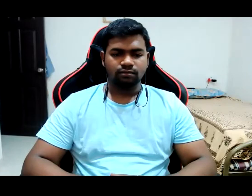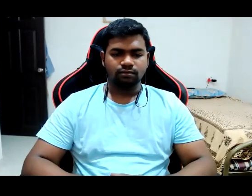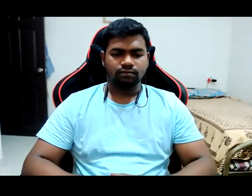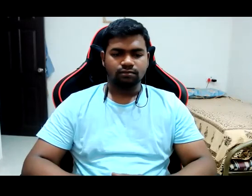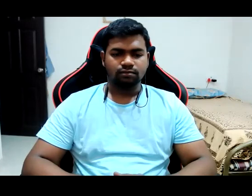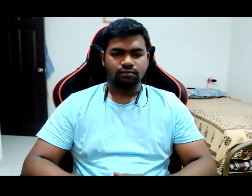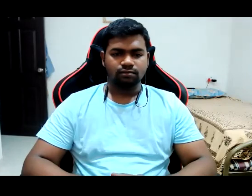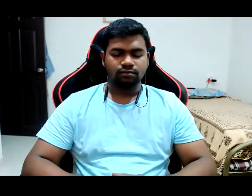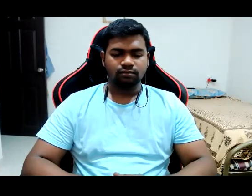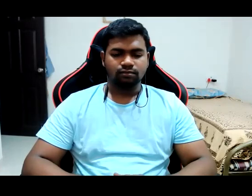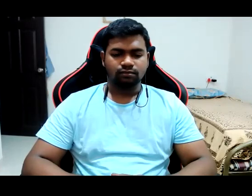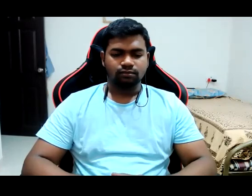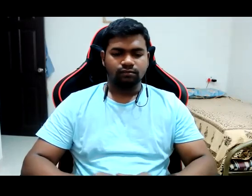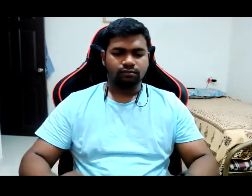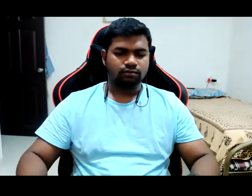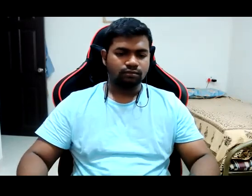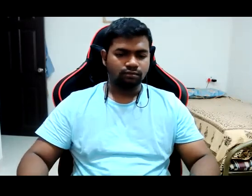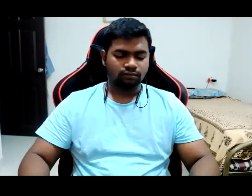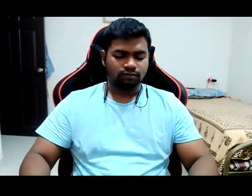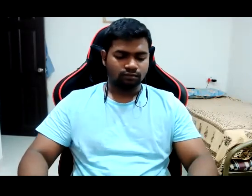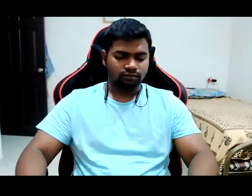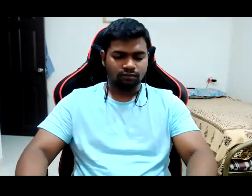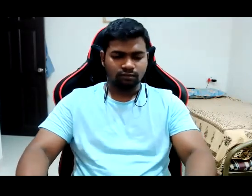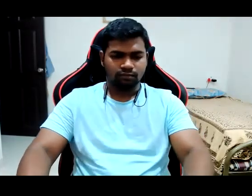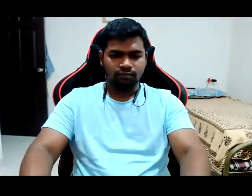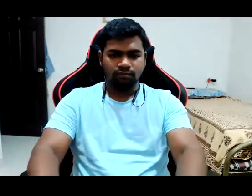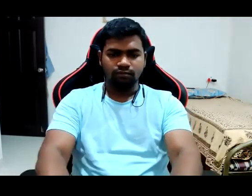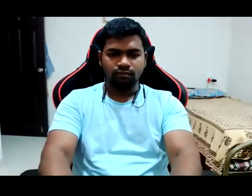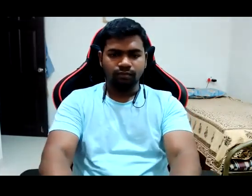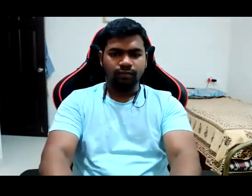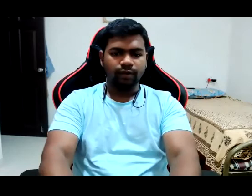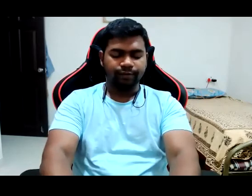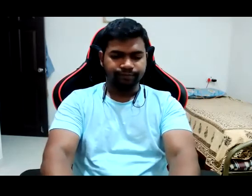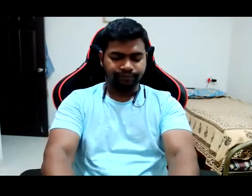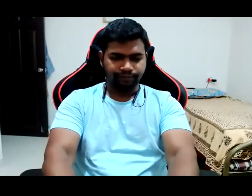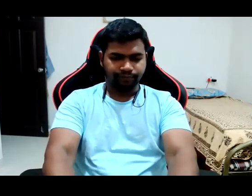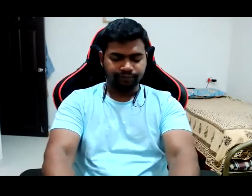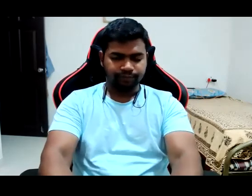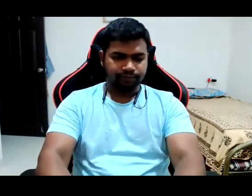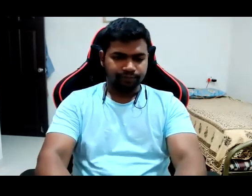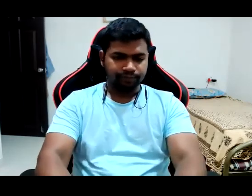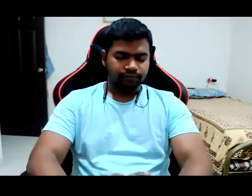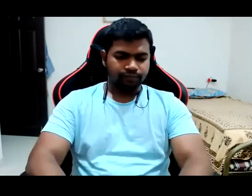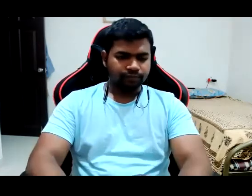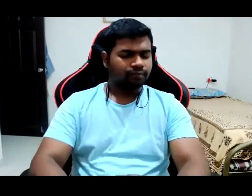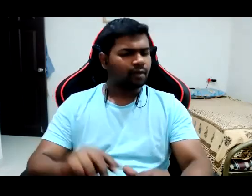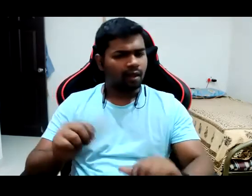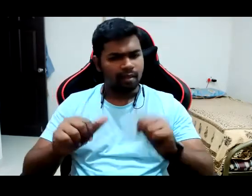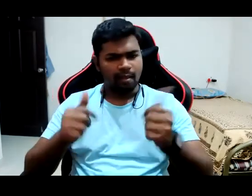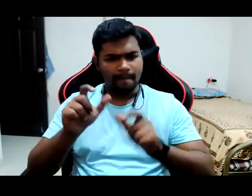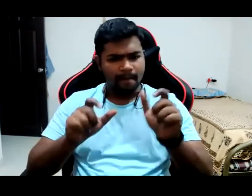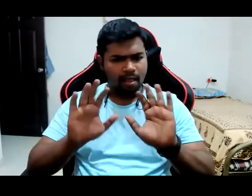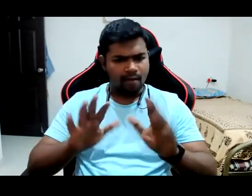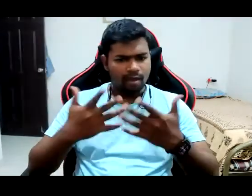We cannot hear We you. cannot in hear case you. you're Yeah. speaking. I would say let's move on. Anyone else who has a question at this